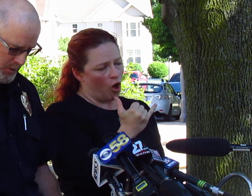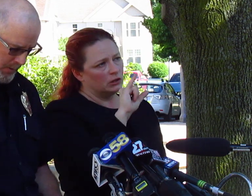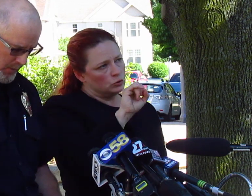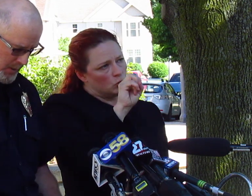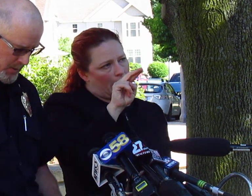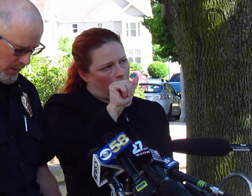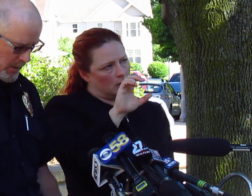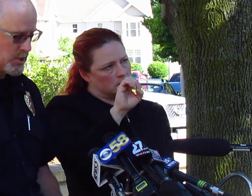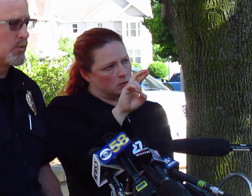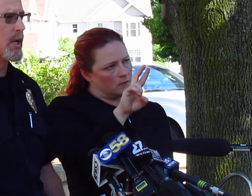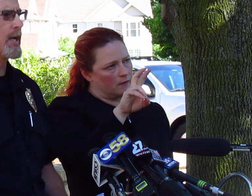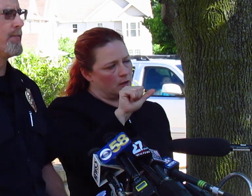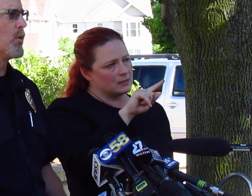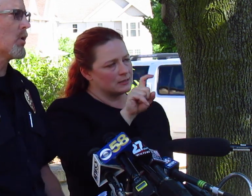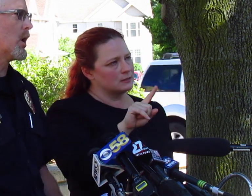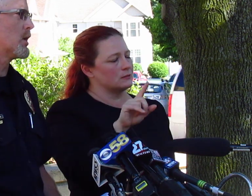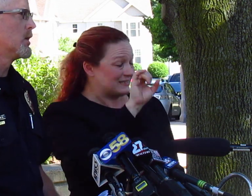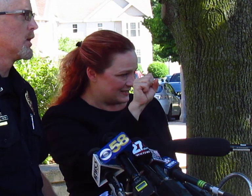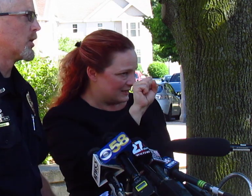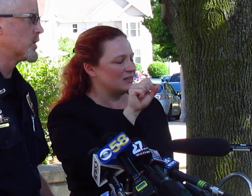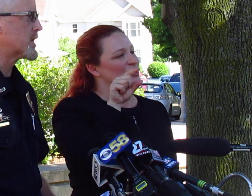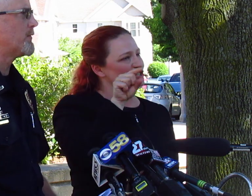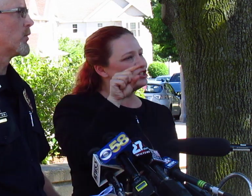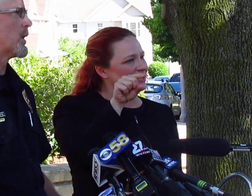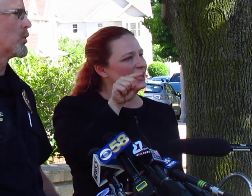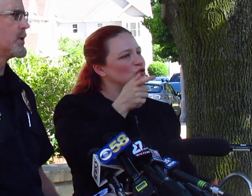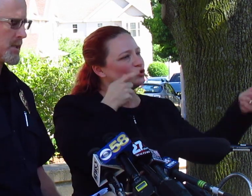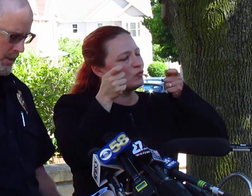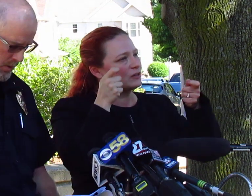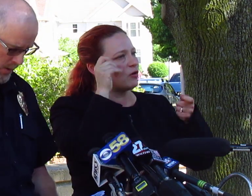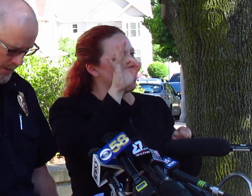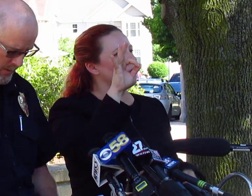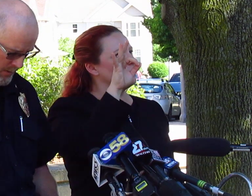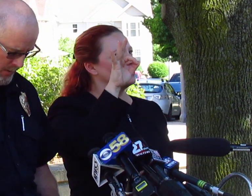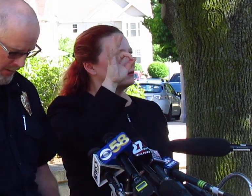of the Sunshine Place, and she would like a phone call with her cell phone number, which is